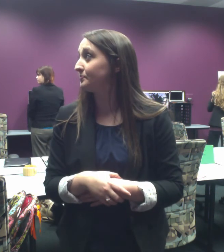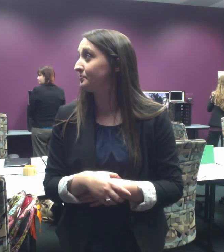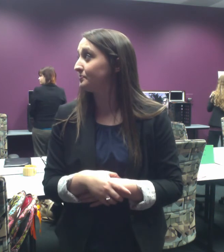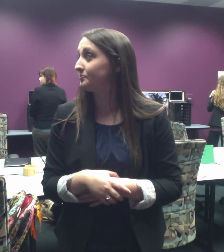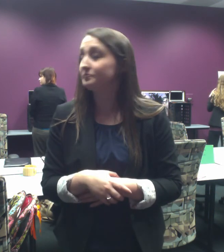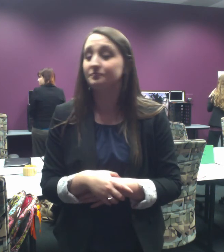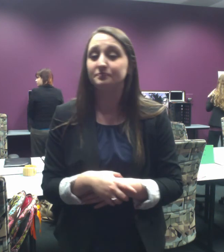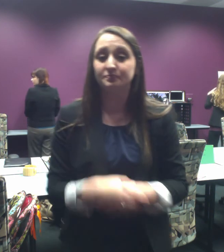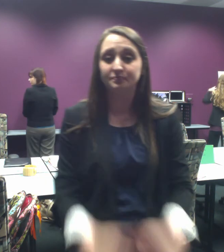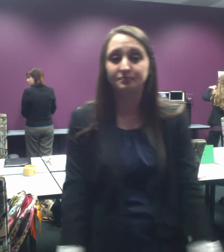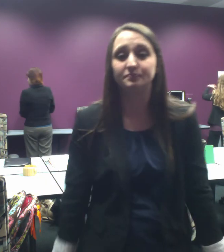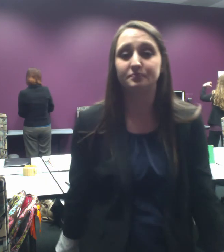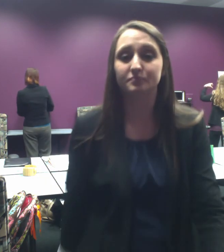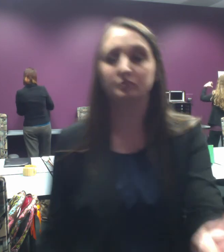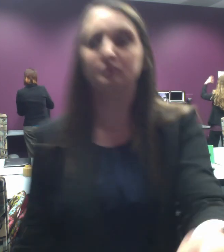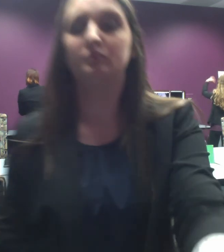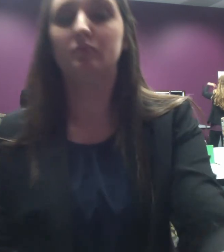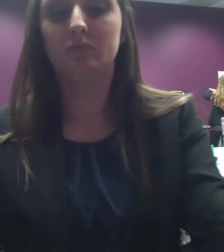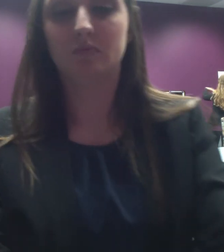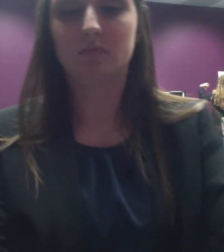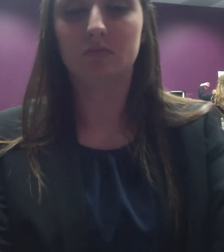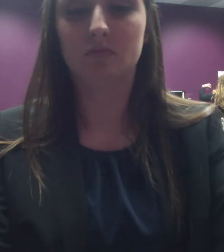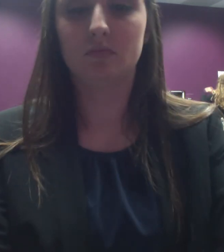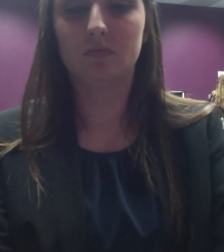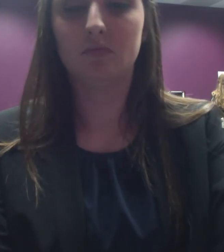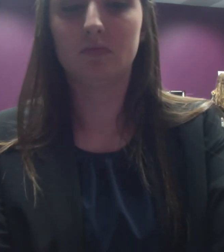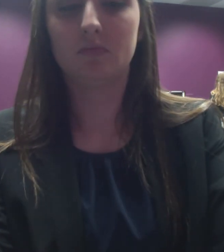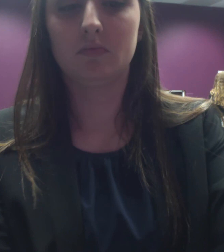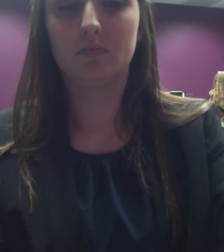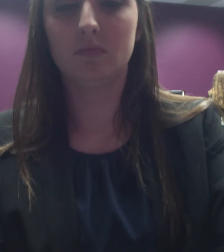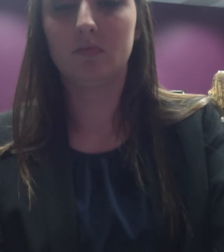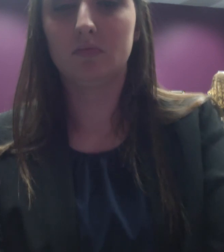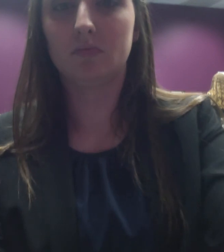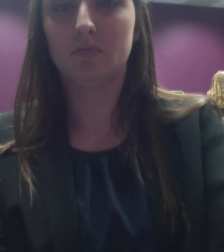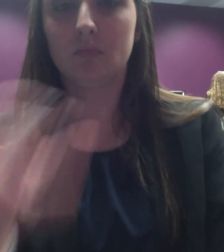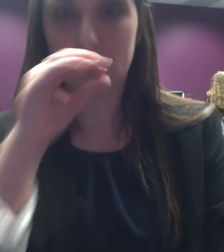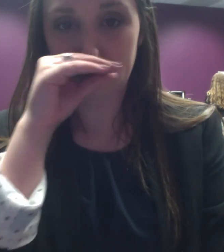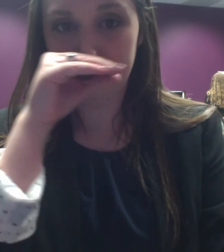All righty. Yeah, we've done that.